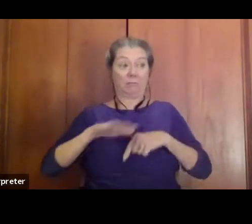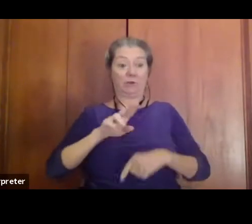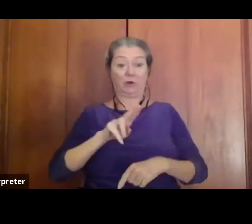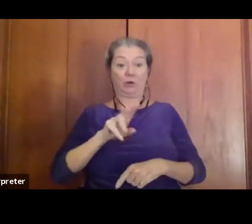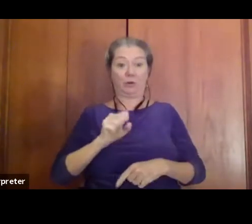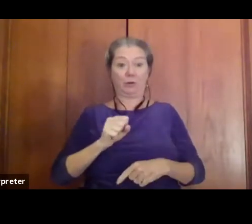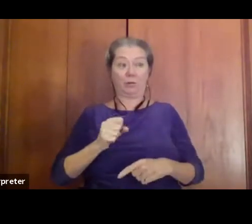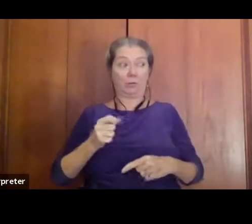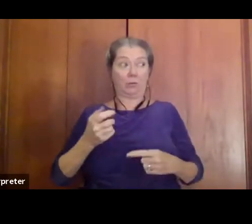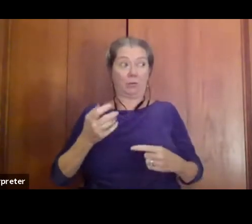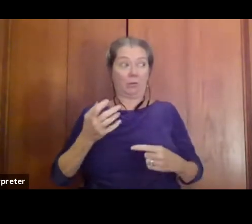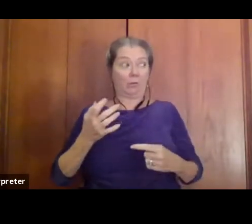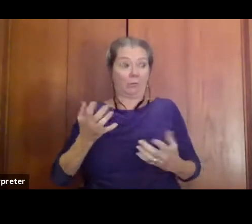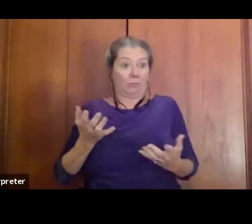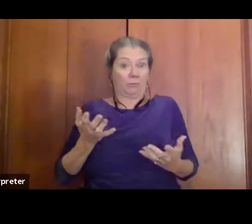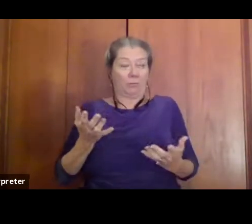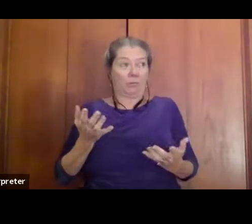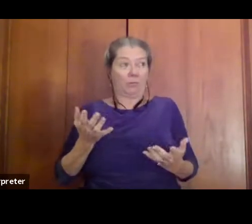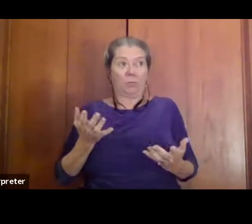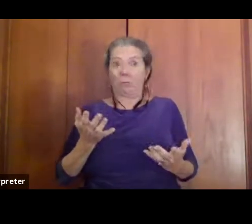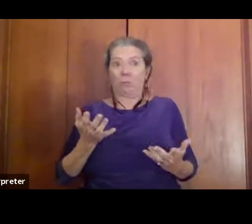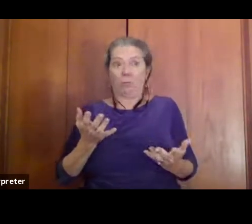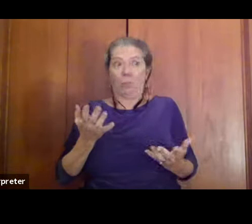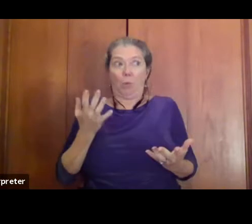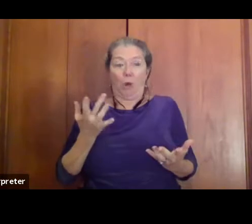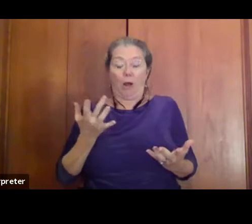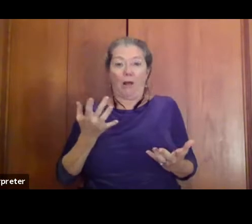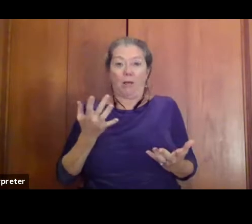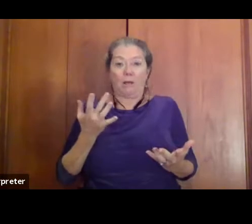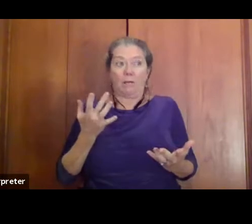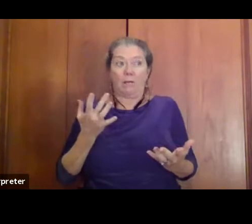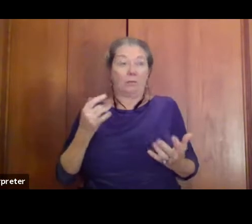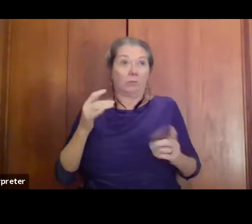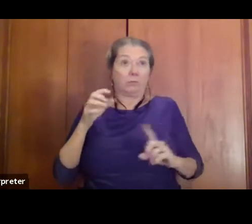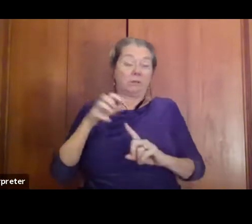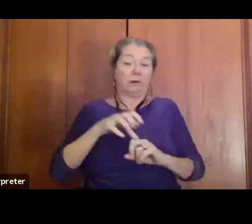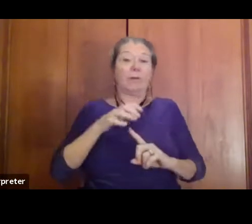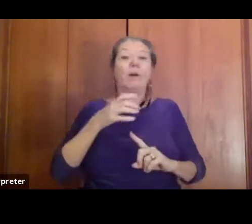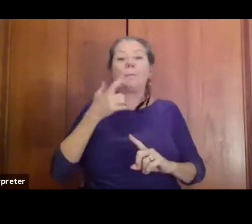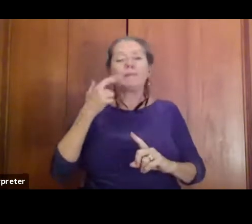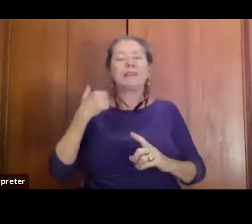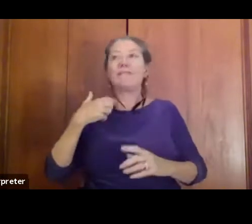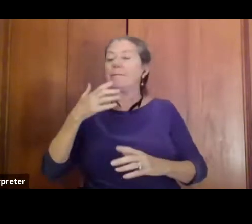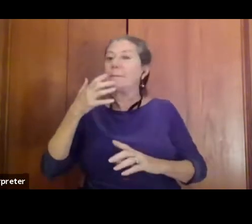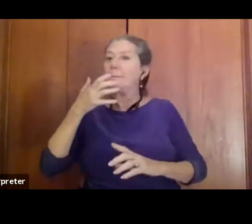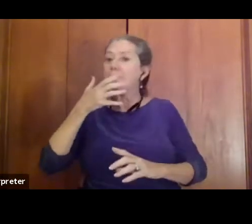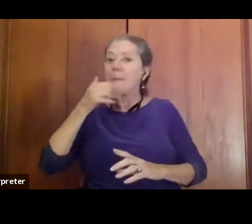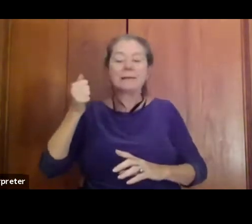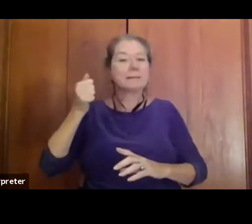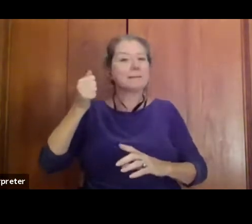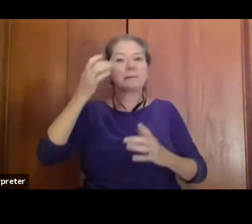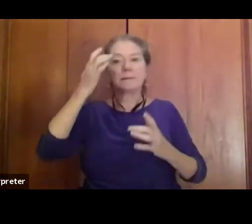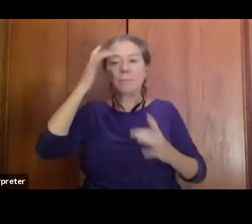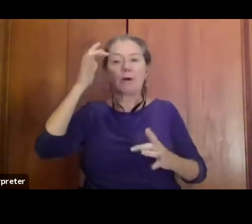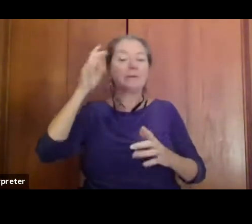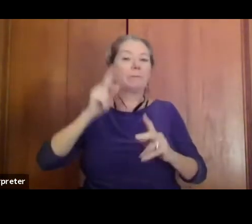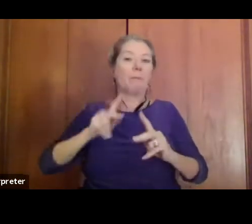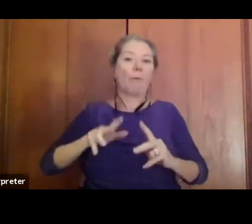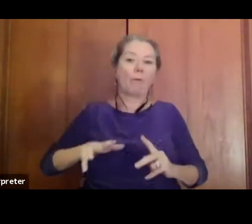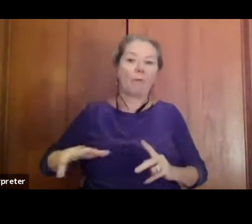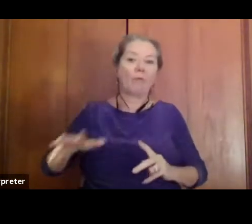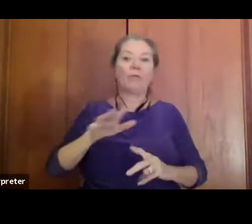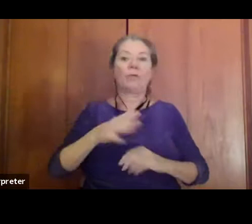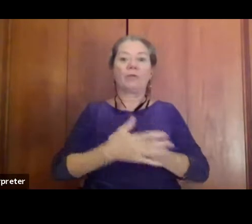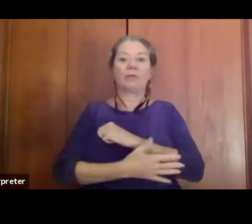because I believe, really do have the best and the brightest folks, and we have that because we have the diversity.